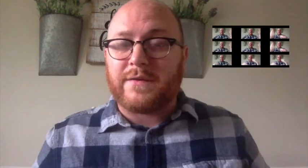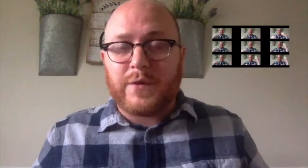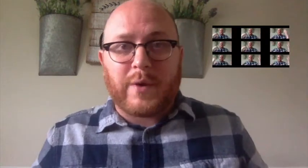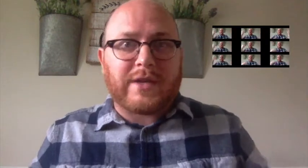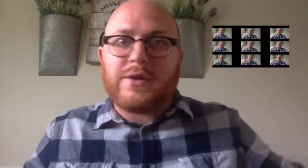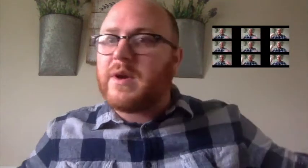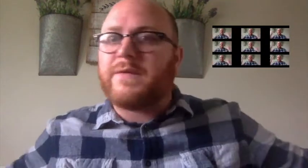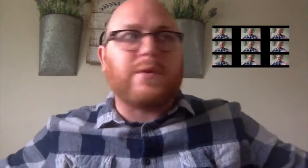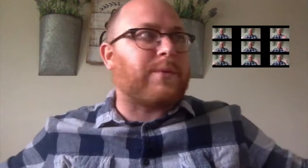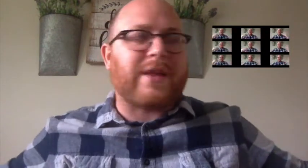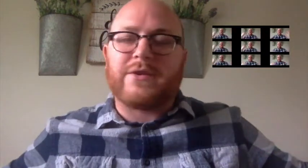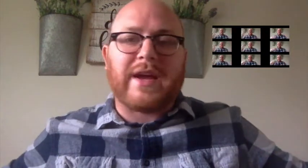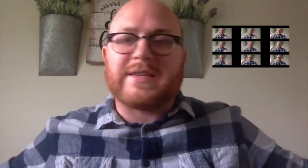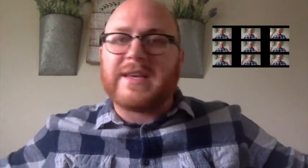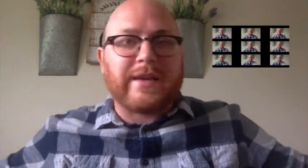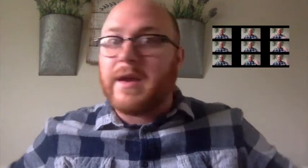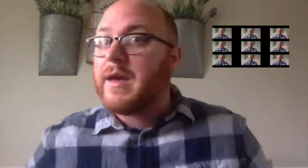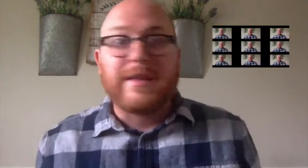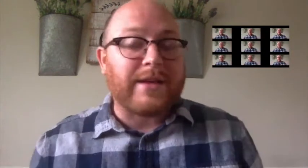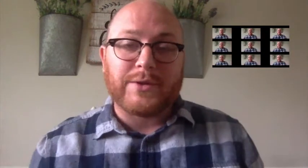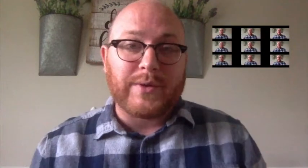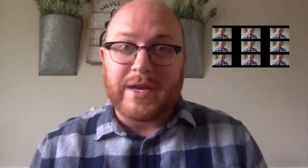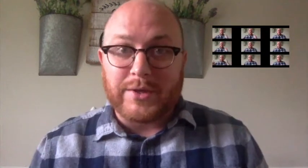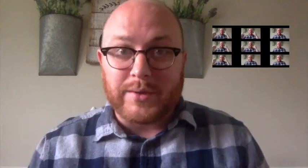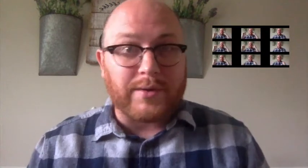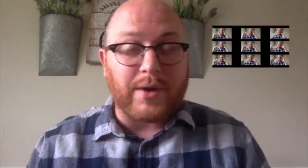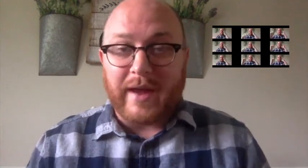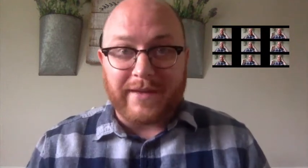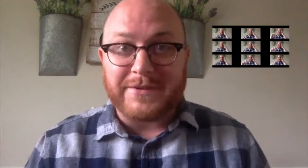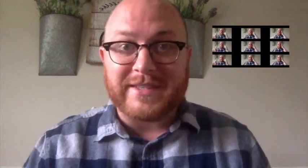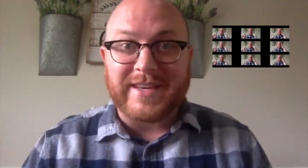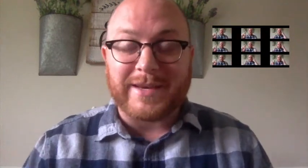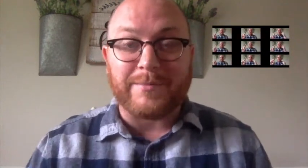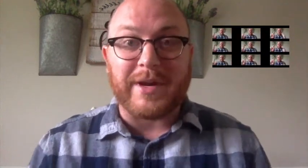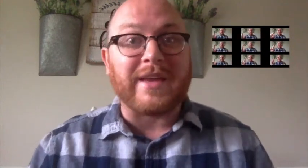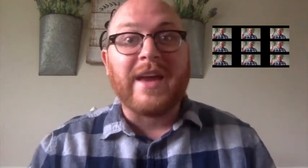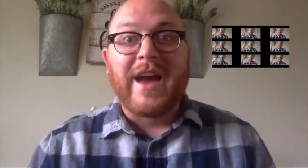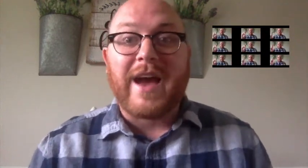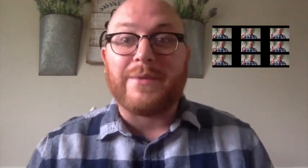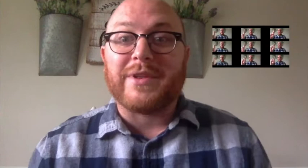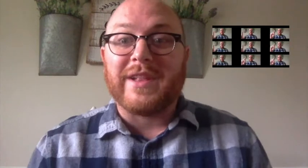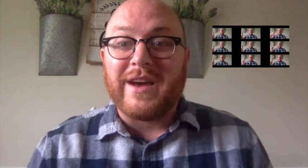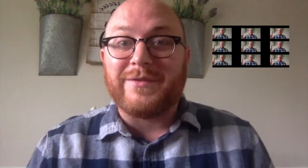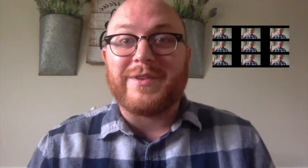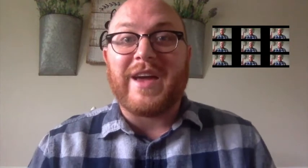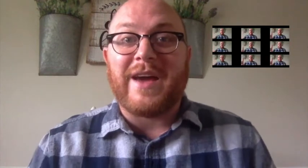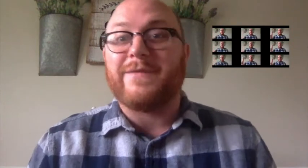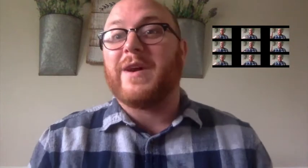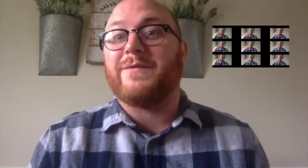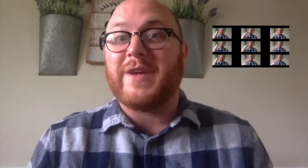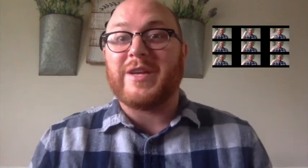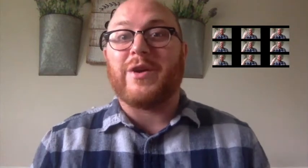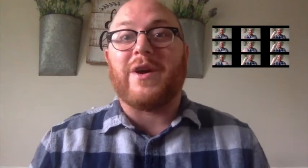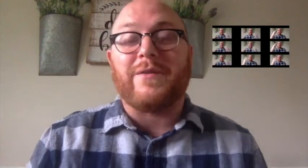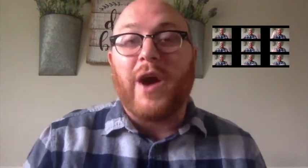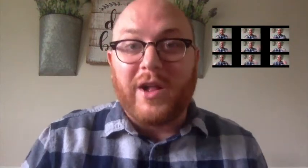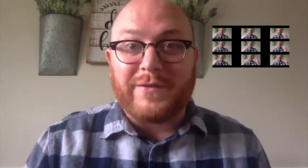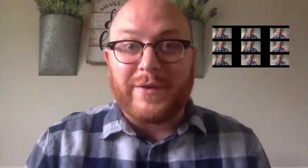want to. If you'd rather not sing, that's okay too. You don't have to sing, but I would love to have a video of all of your